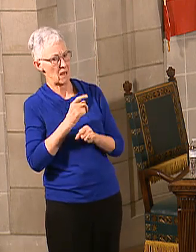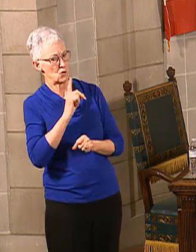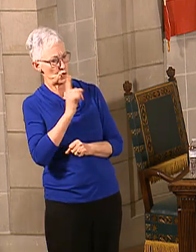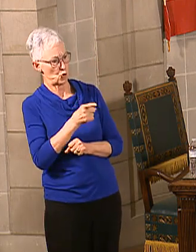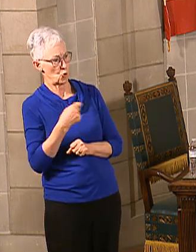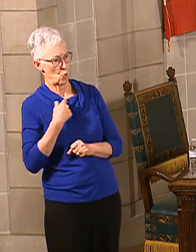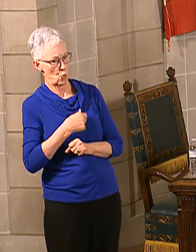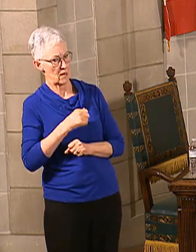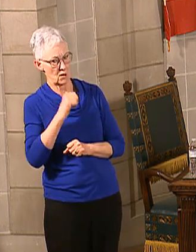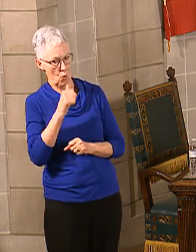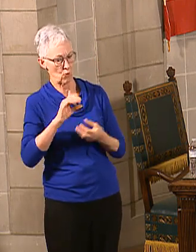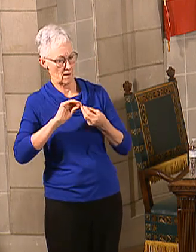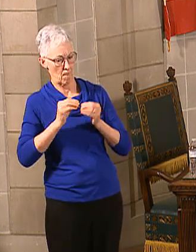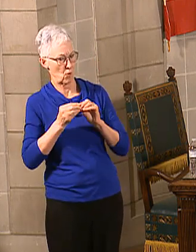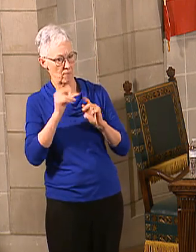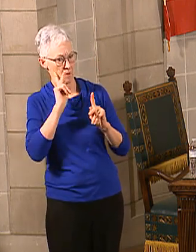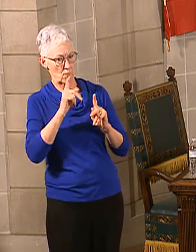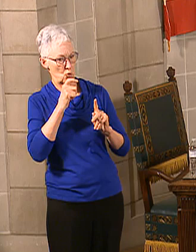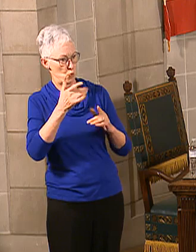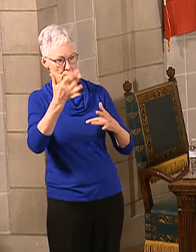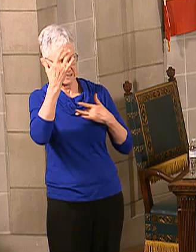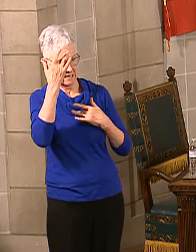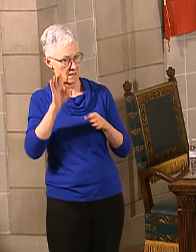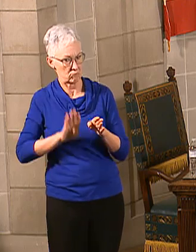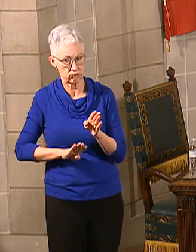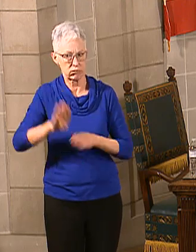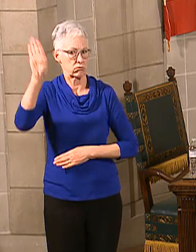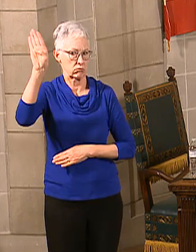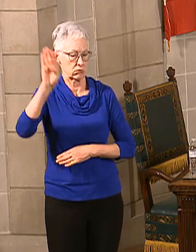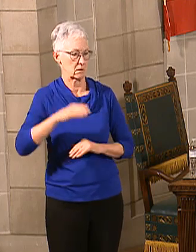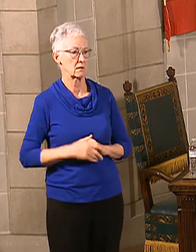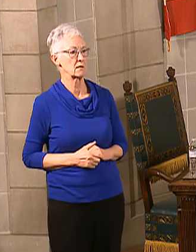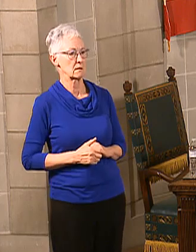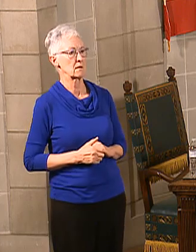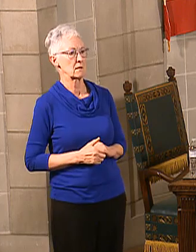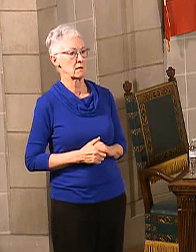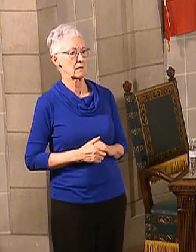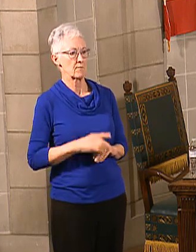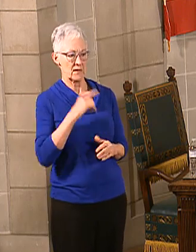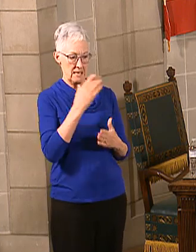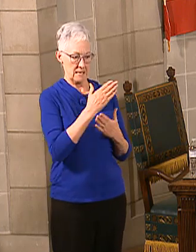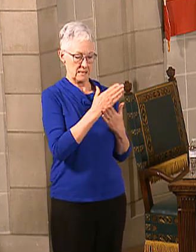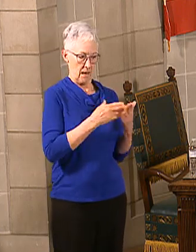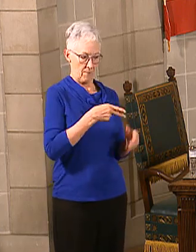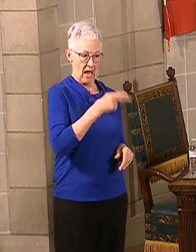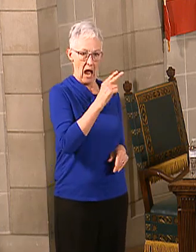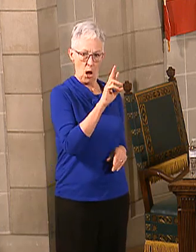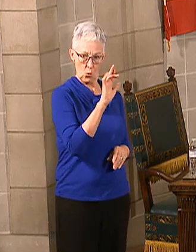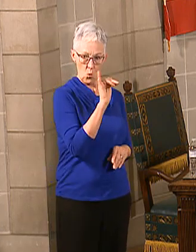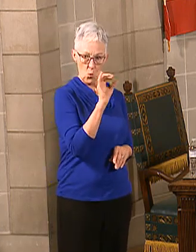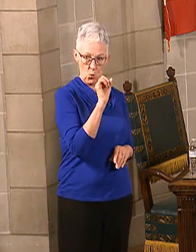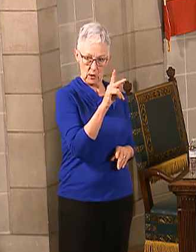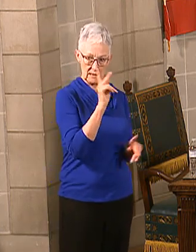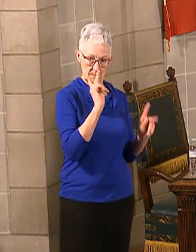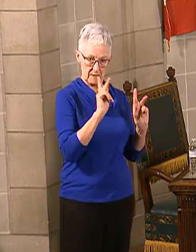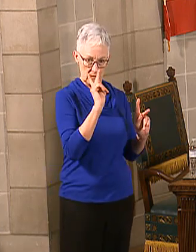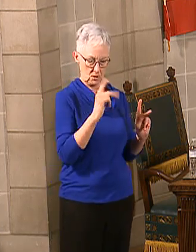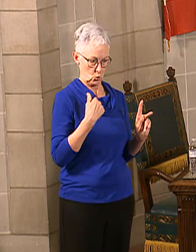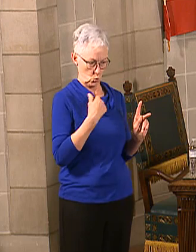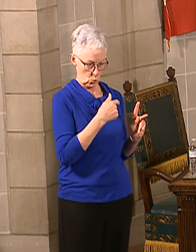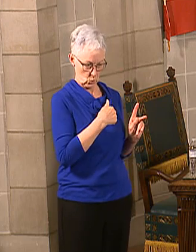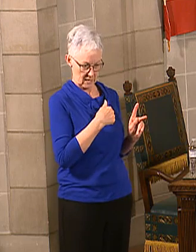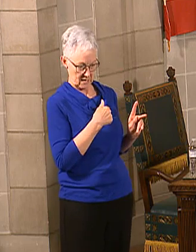is before we were at about 5% of the high-risk cases we tested are testing positive for coronavirus. I think we're